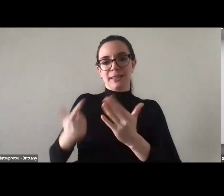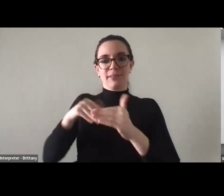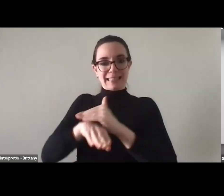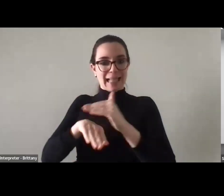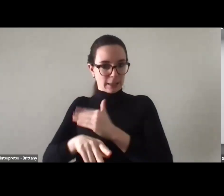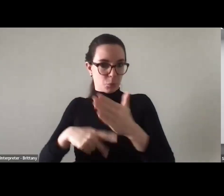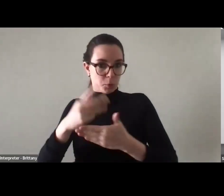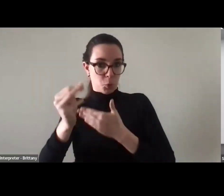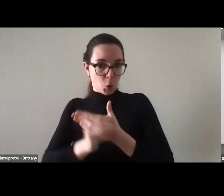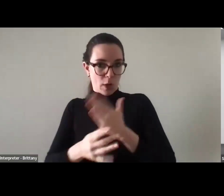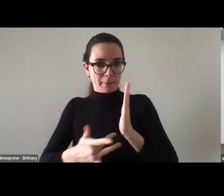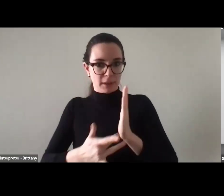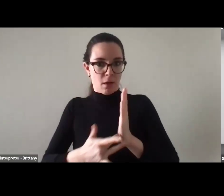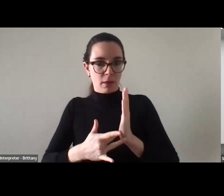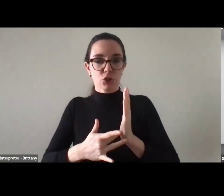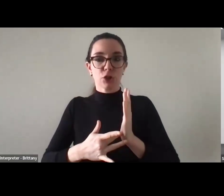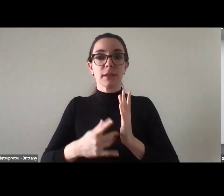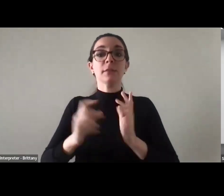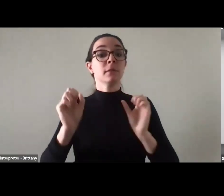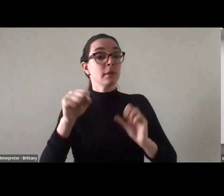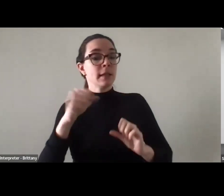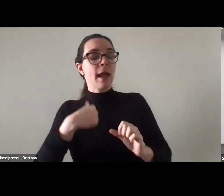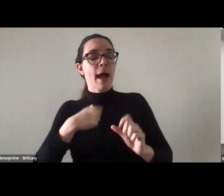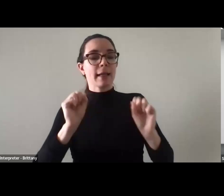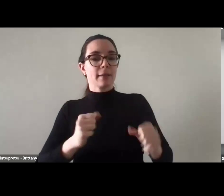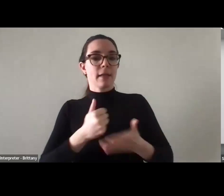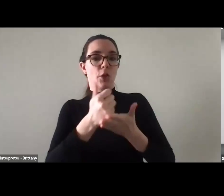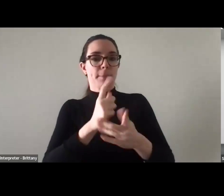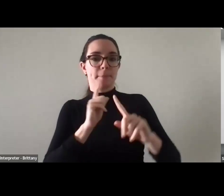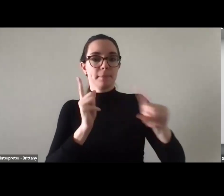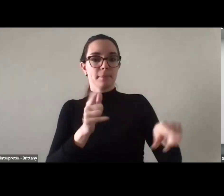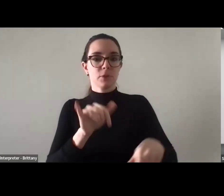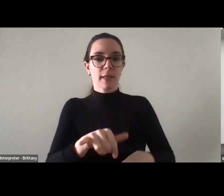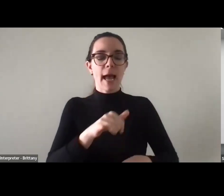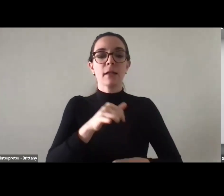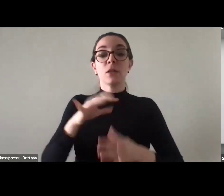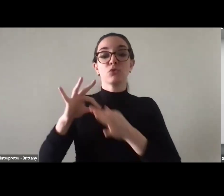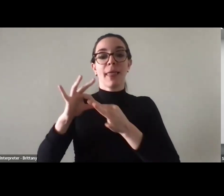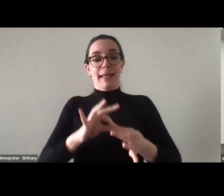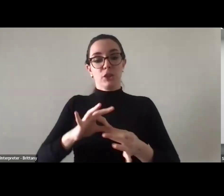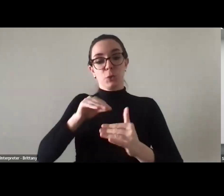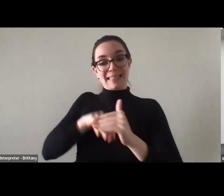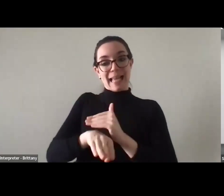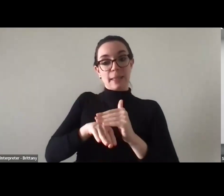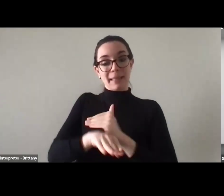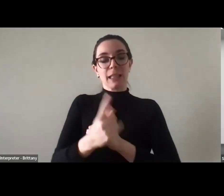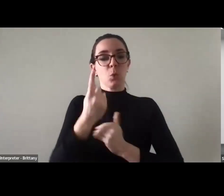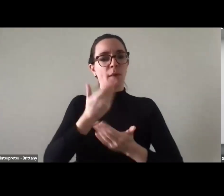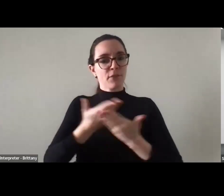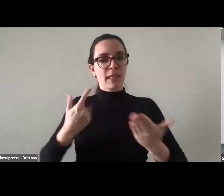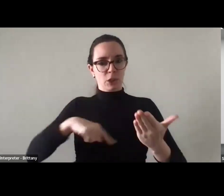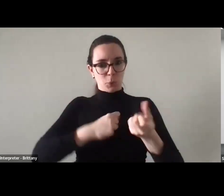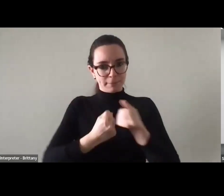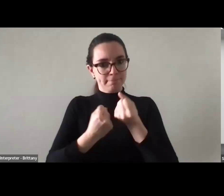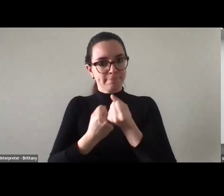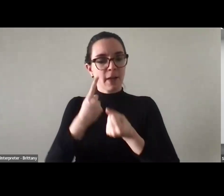Yeah, I could help address that too, is that on the accessibility end too, is one of the things we promoted for our